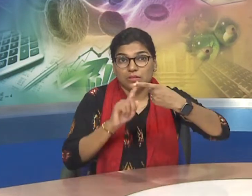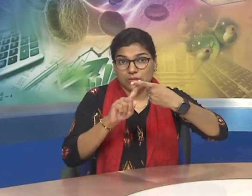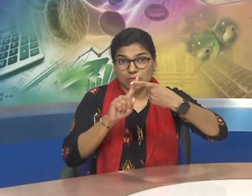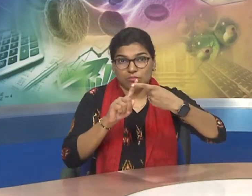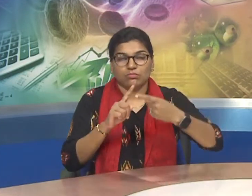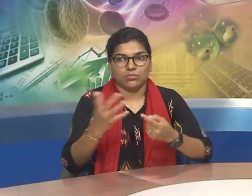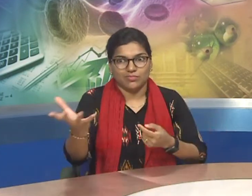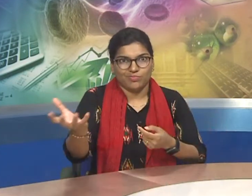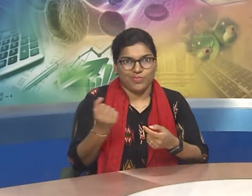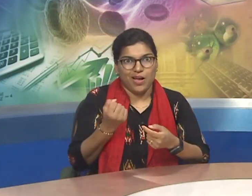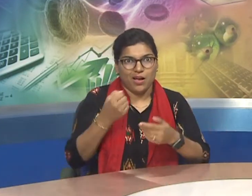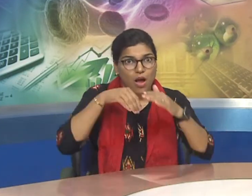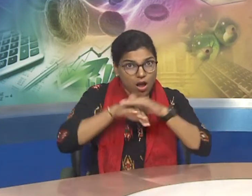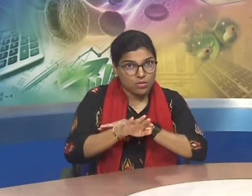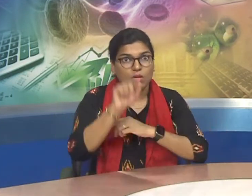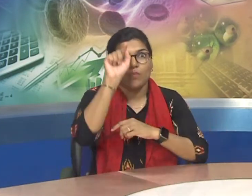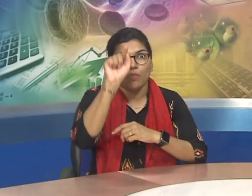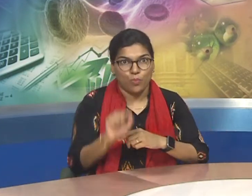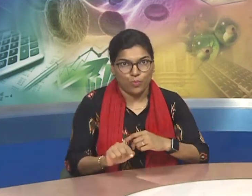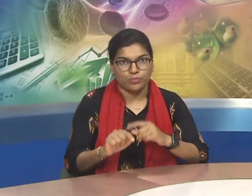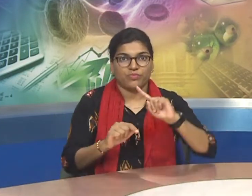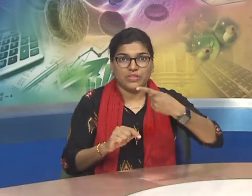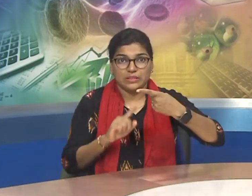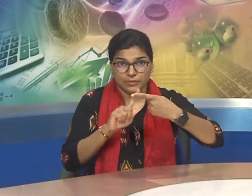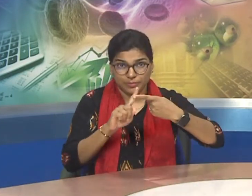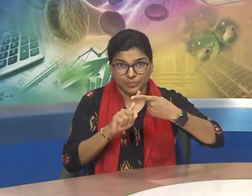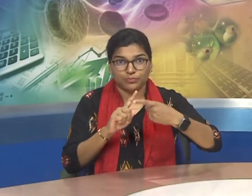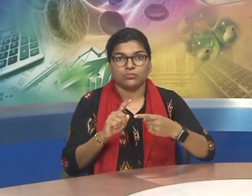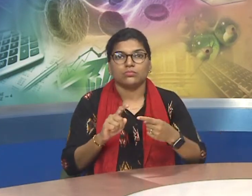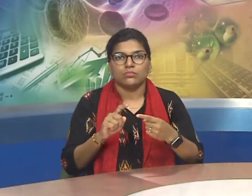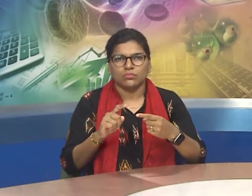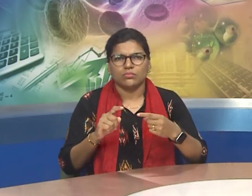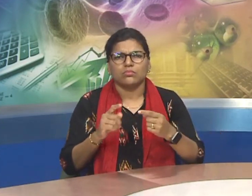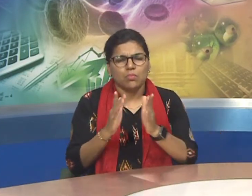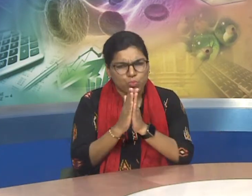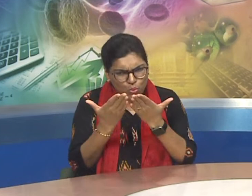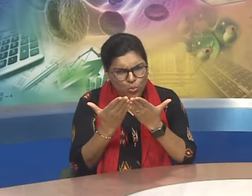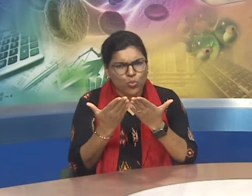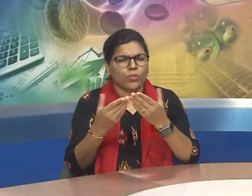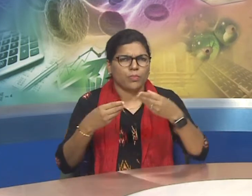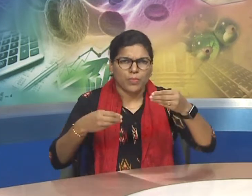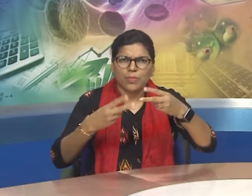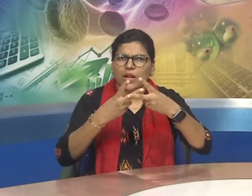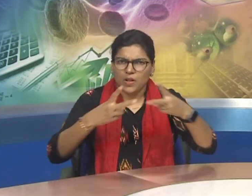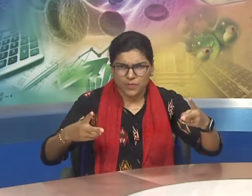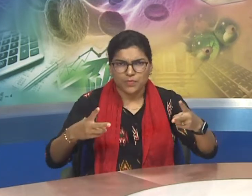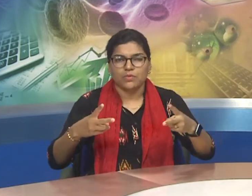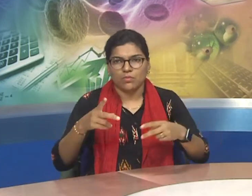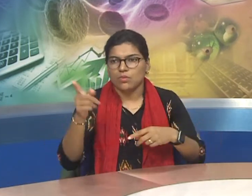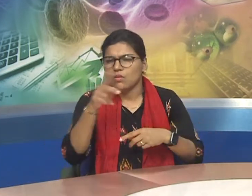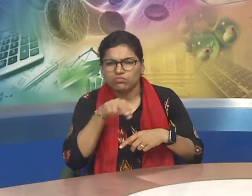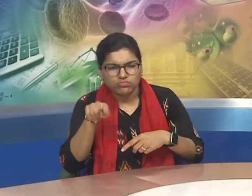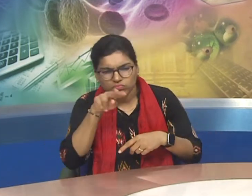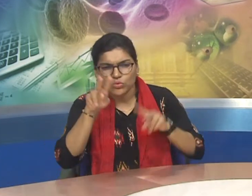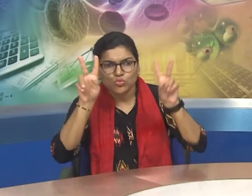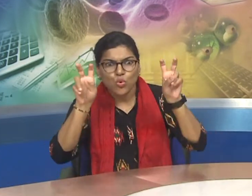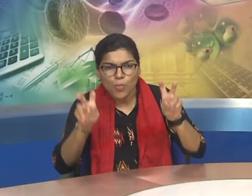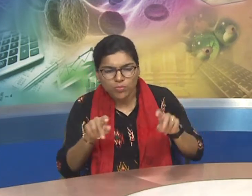So we will understand all these 5 points one by one in sequence. The first point, as we saw, was